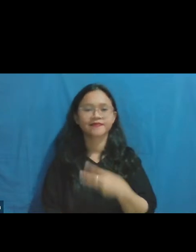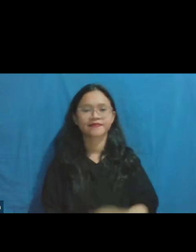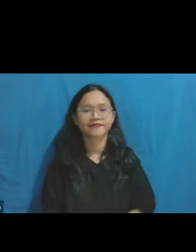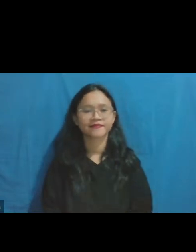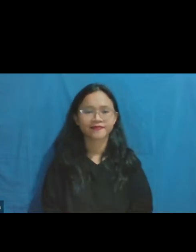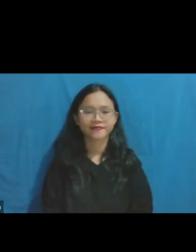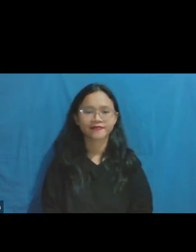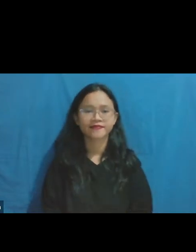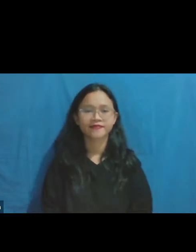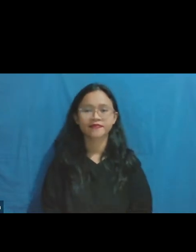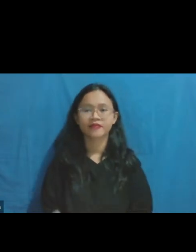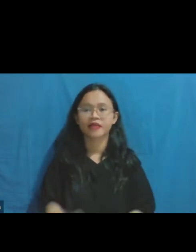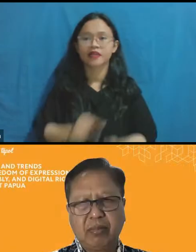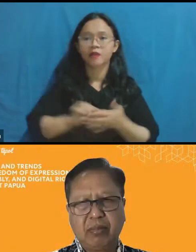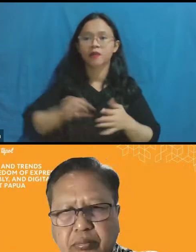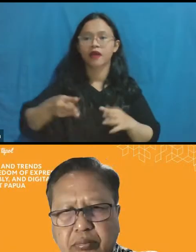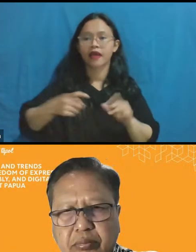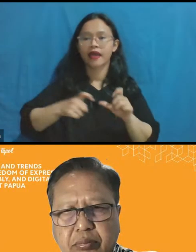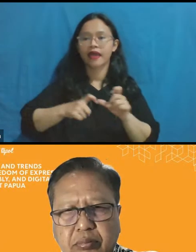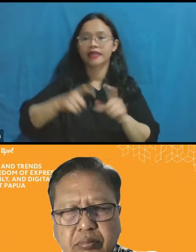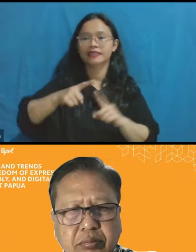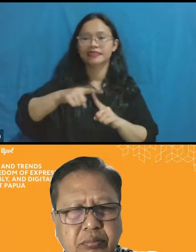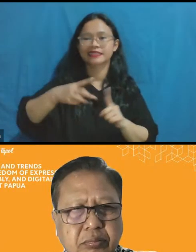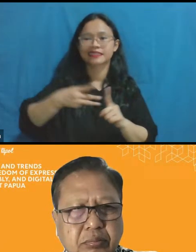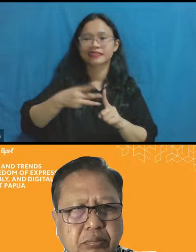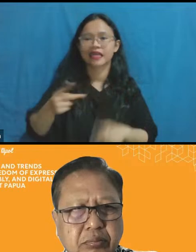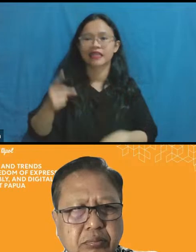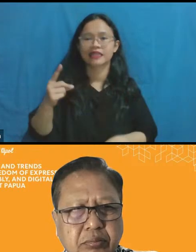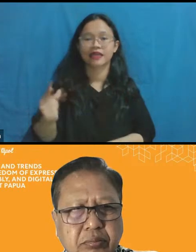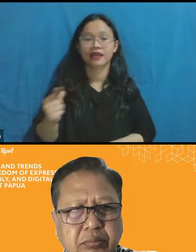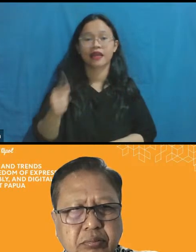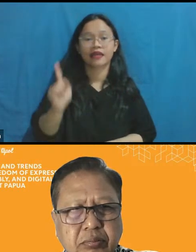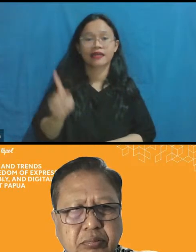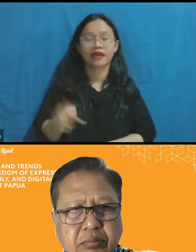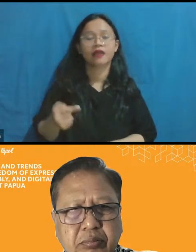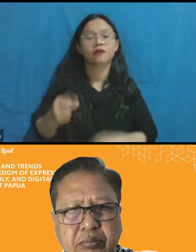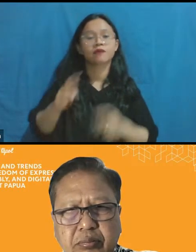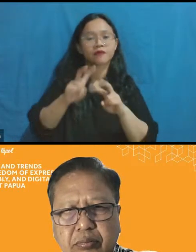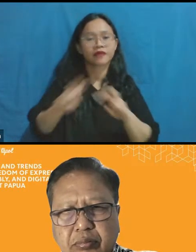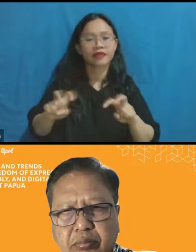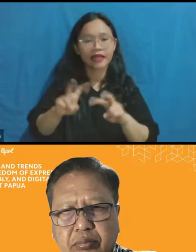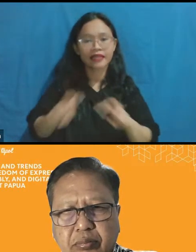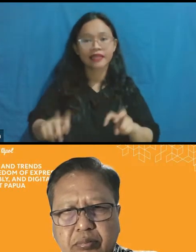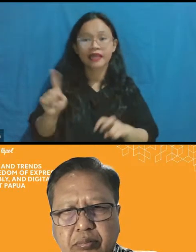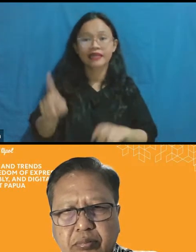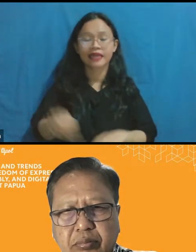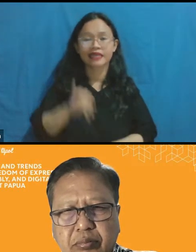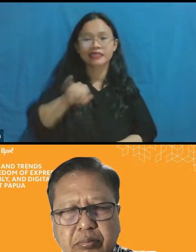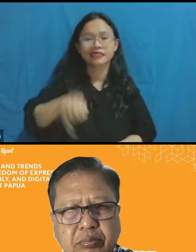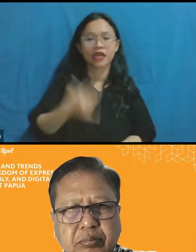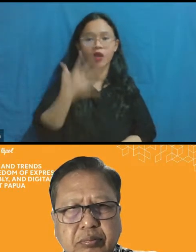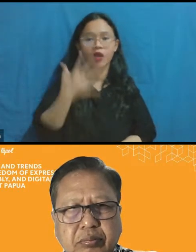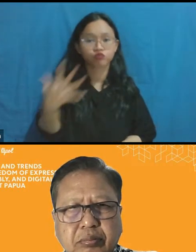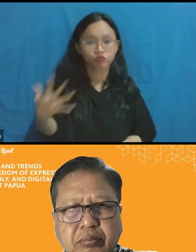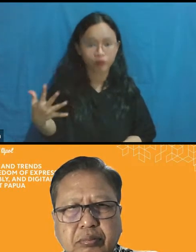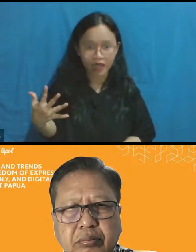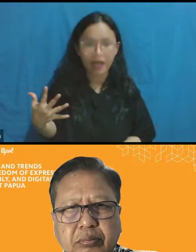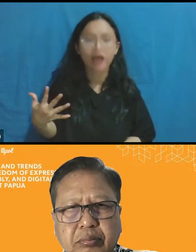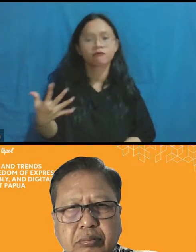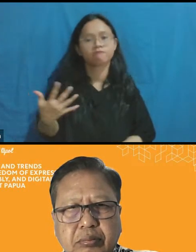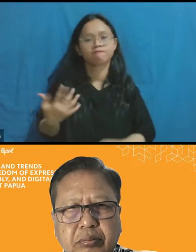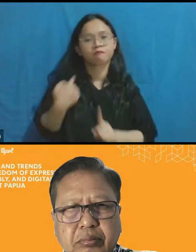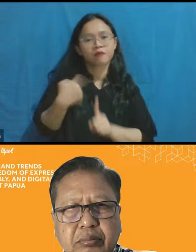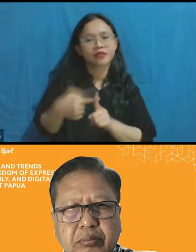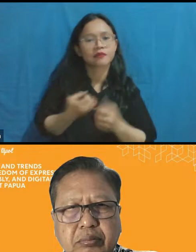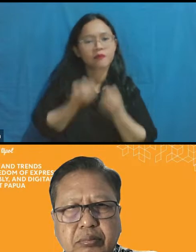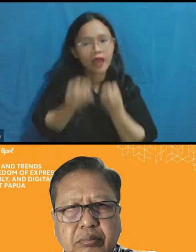Kak Esther is teaching at Theological College Walter Post in Jayapura, Papua, and besides her activism, she